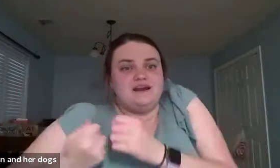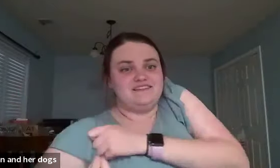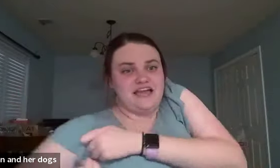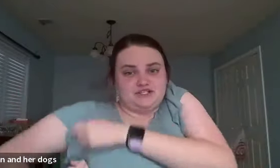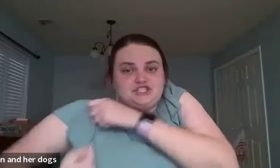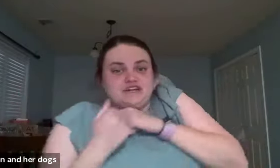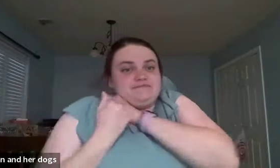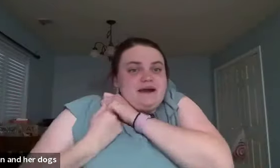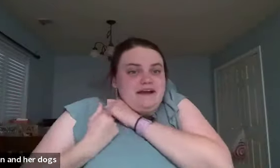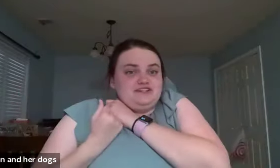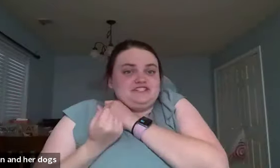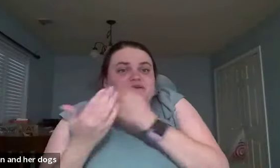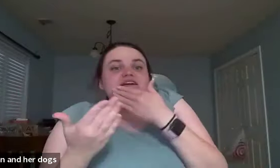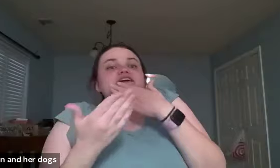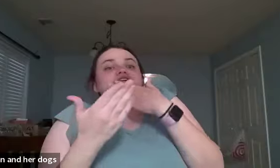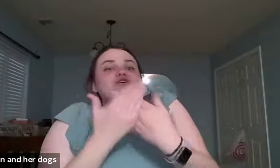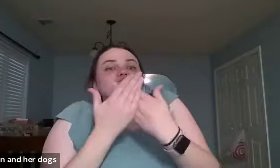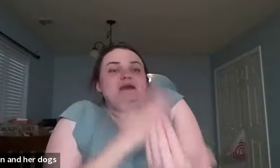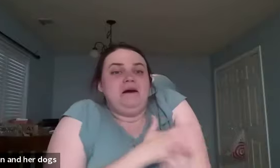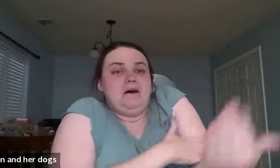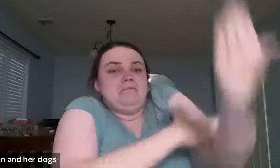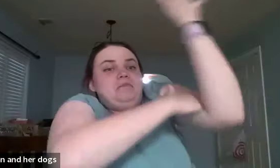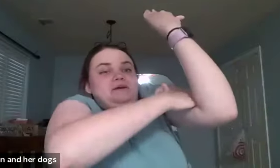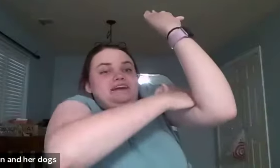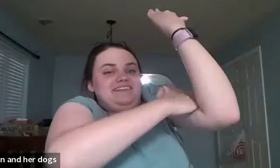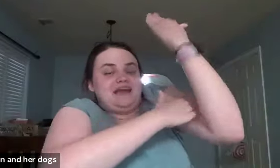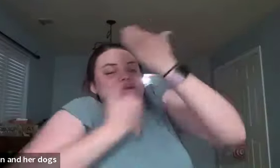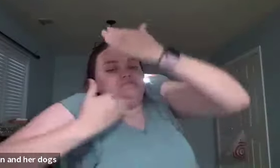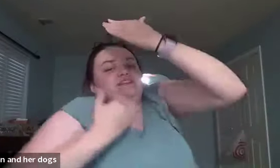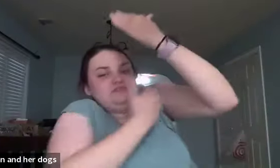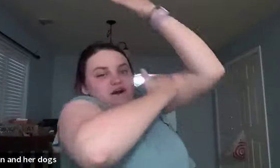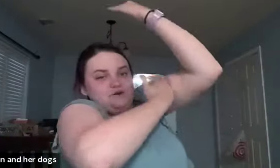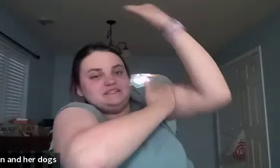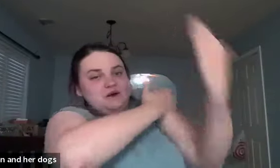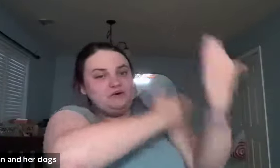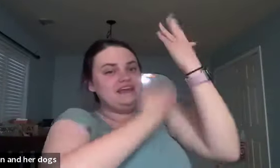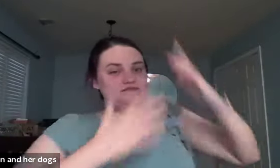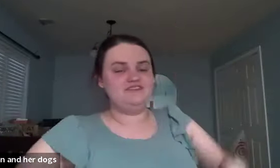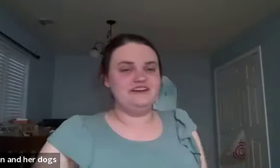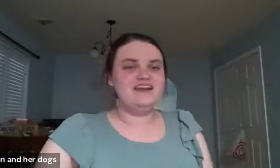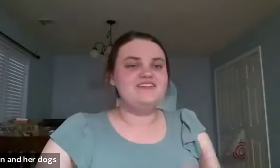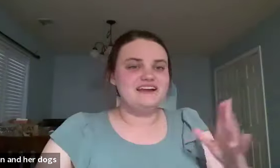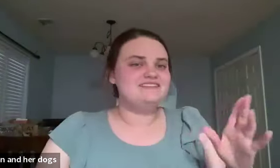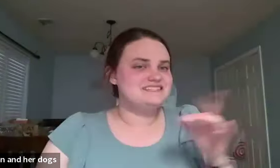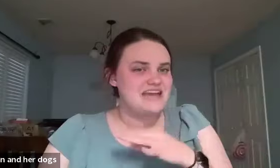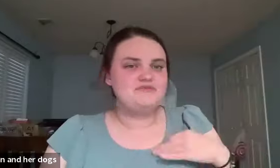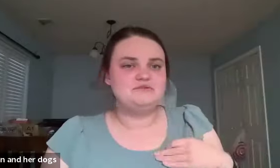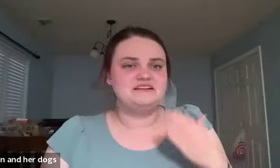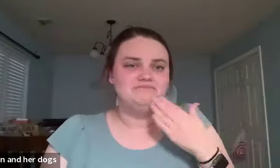trying to like shift my binders to be like, good morning. Like, I mean, I'm literally awkwardly holding everything. And like the staff would be like,